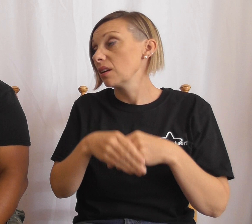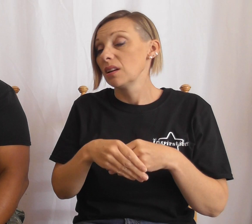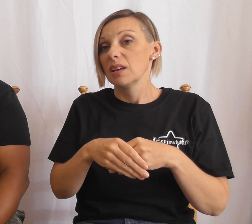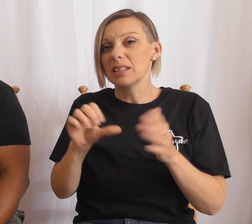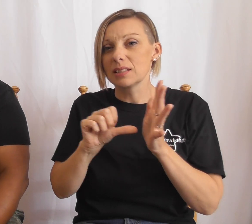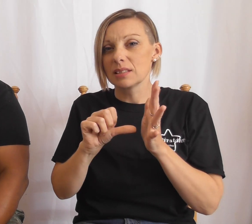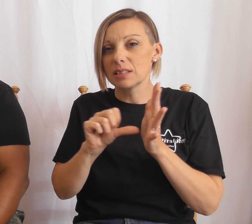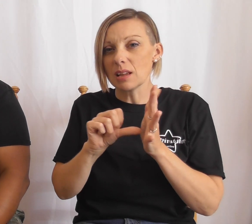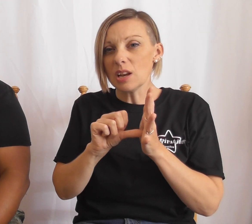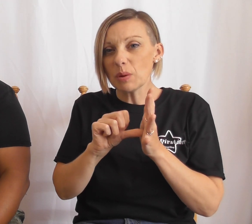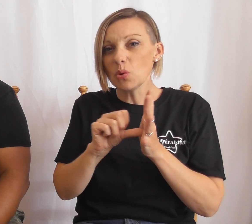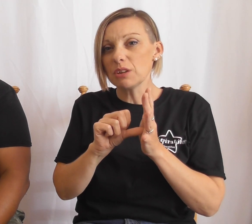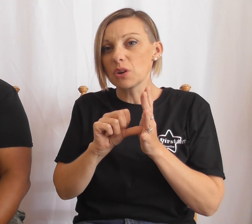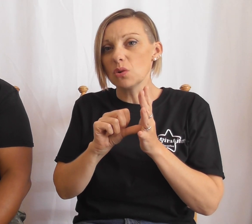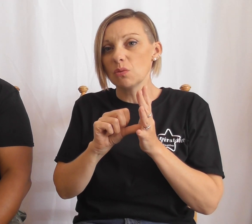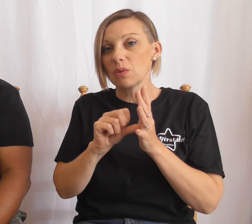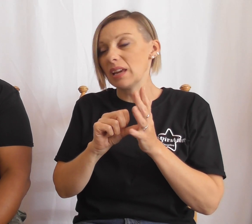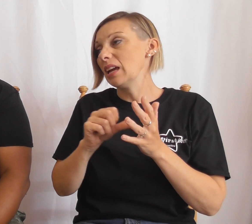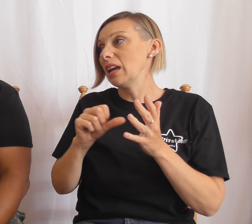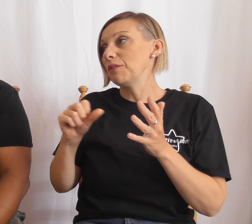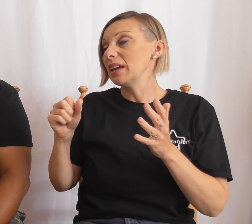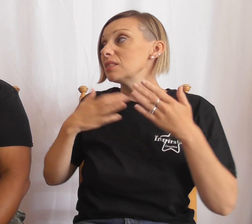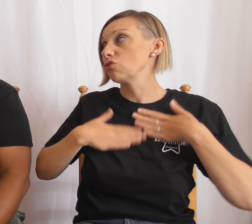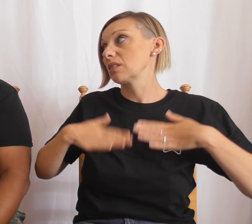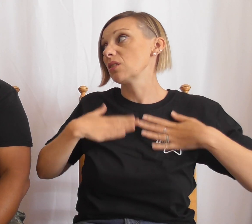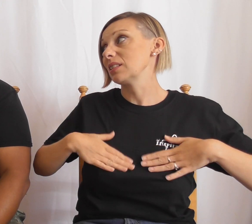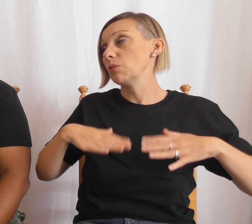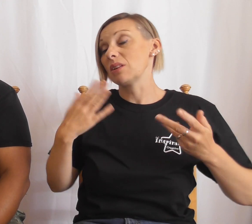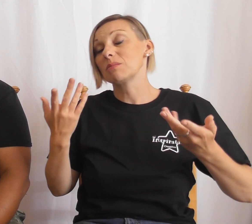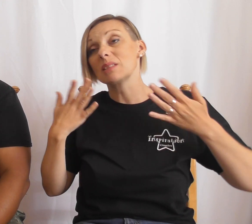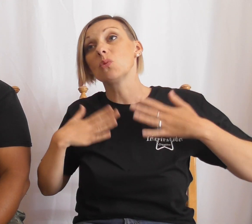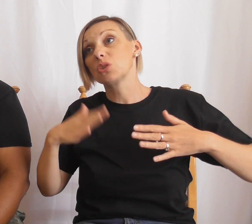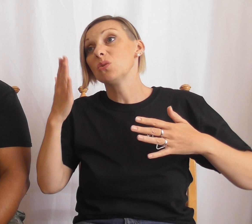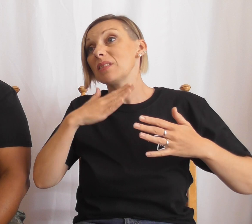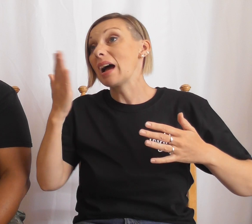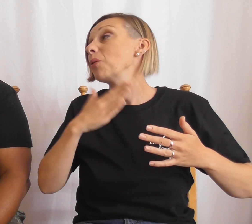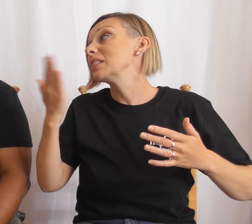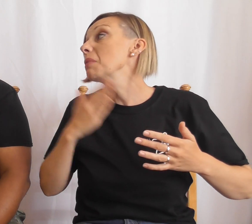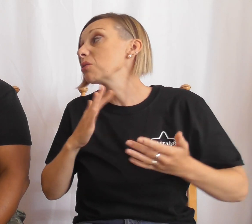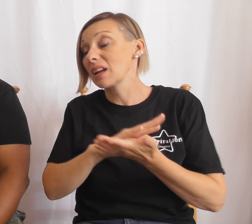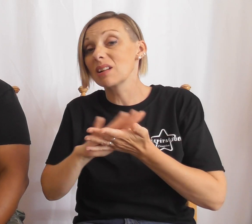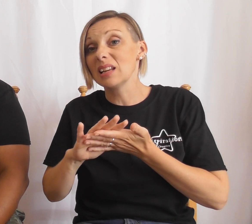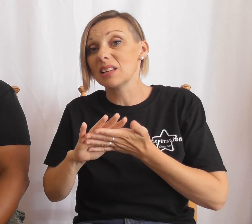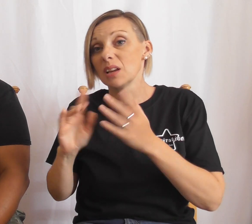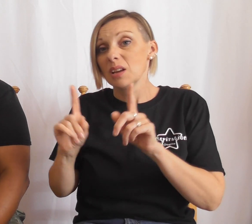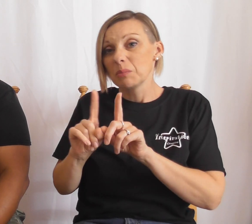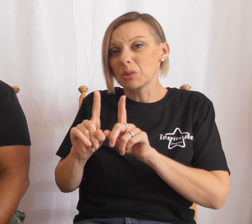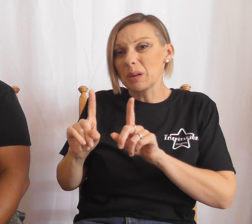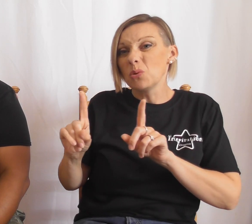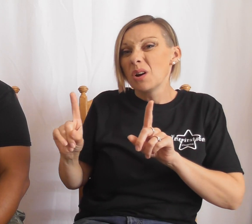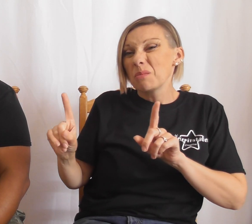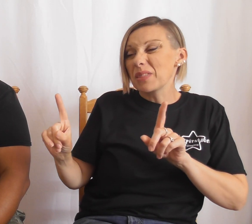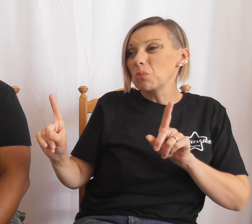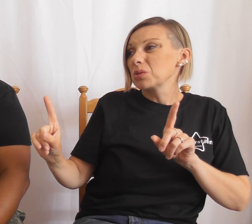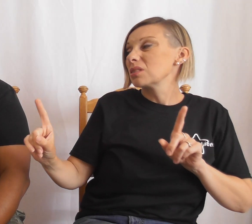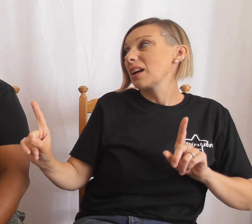isn't Yes, it? It's definitely. a little bit more difficult if he isn't dressed nicely. Well, it's more to do with how he smells and how clean he is, because